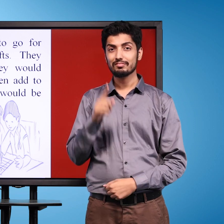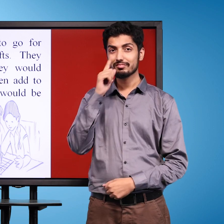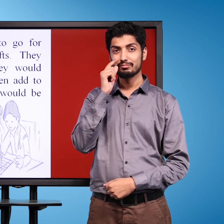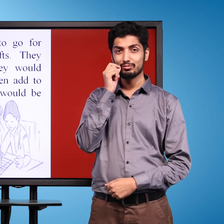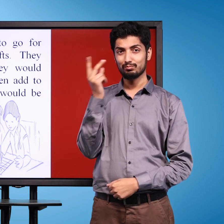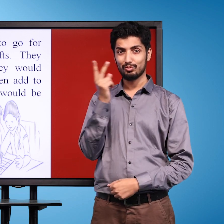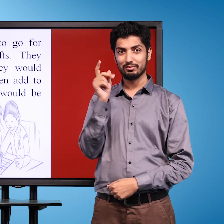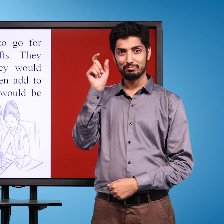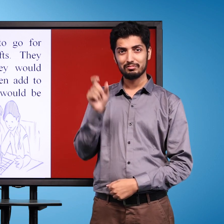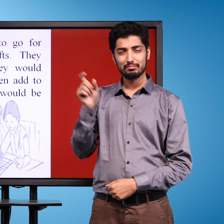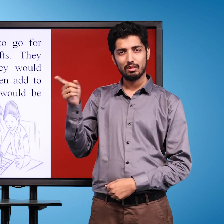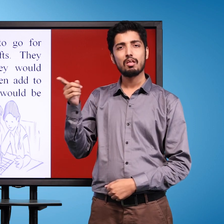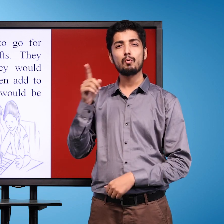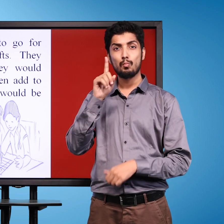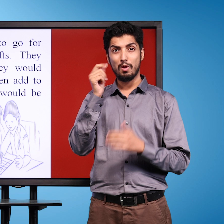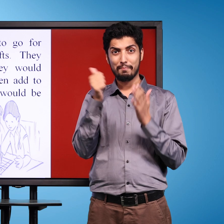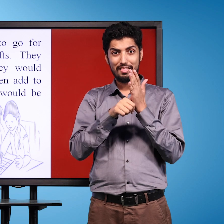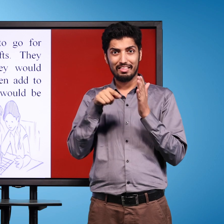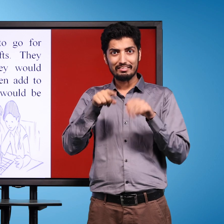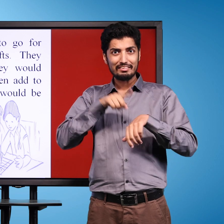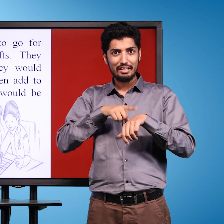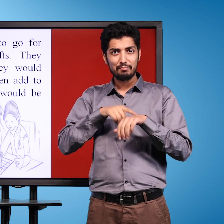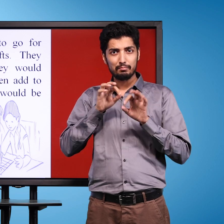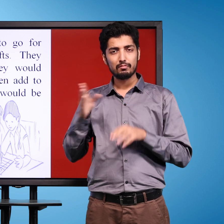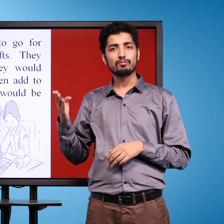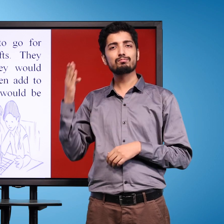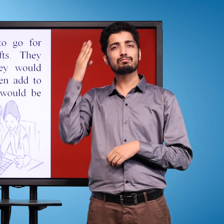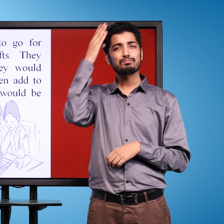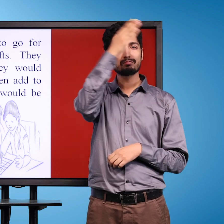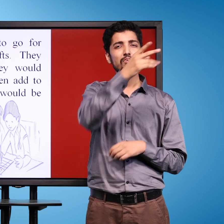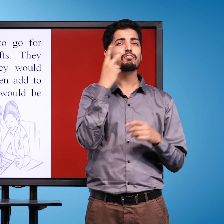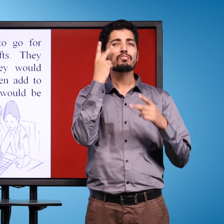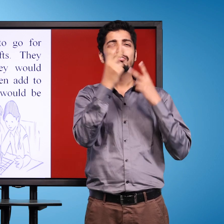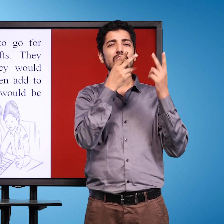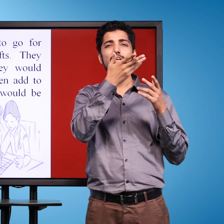This month they have to go for visiting and buying gifts.